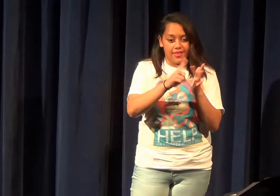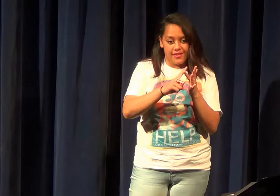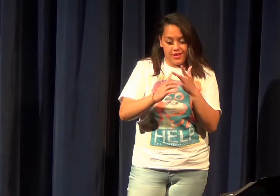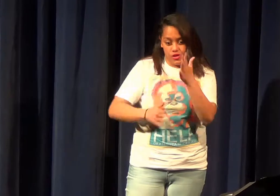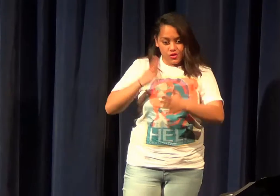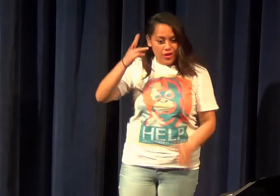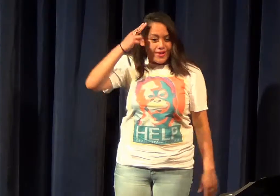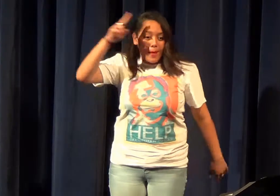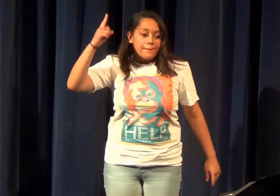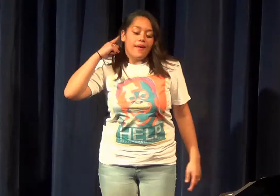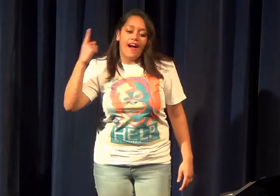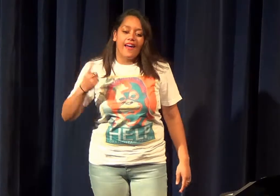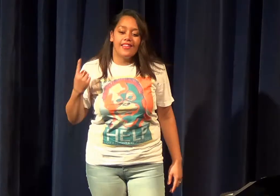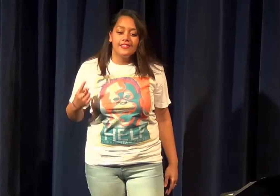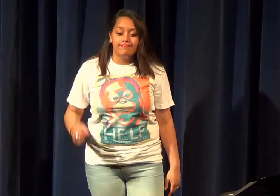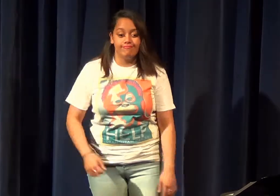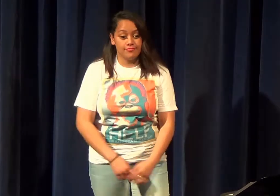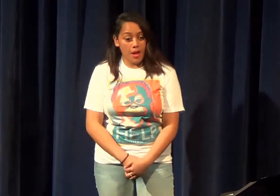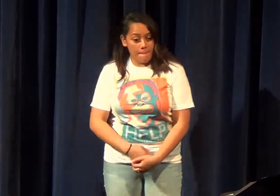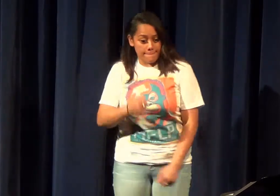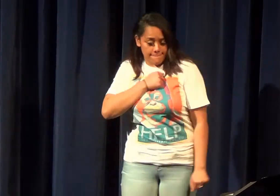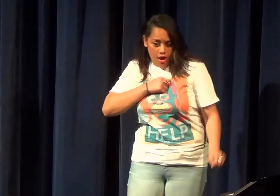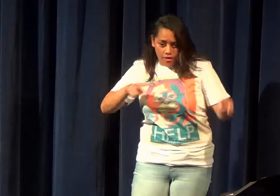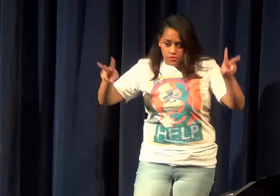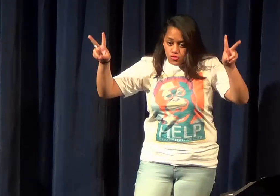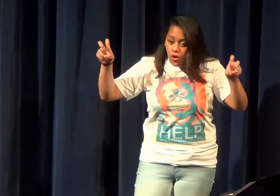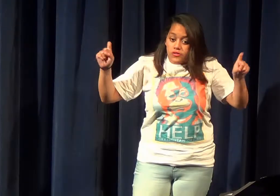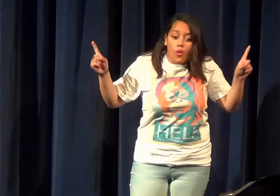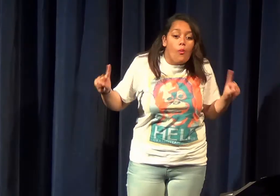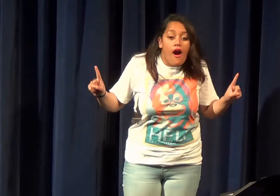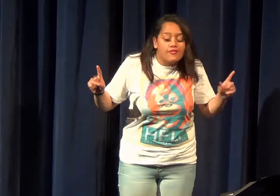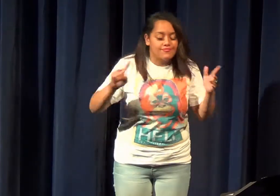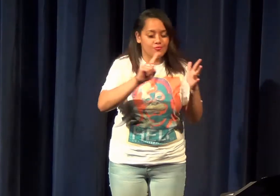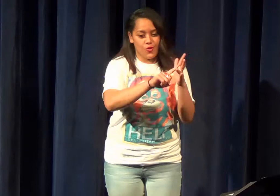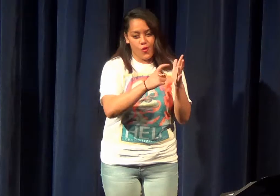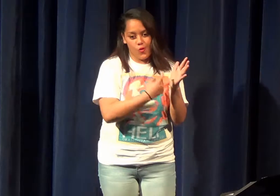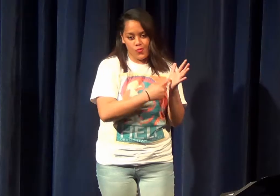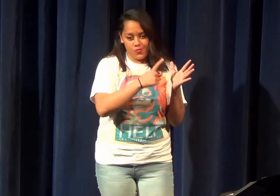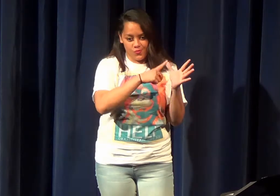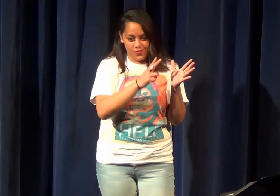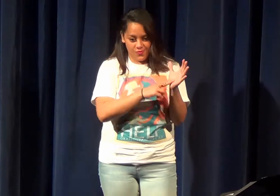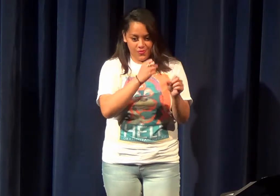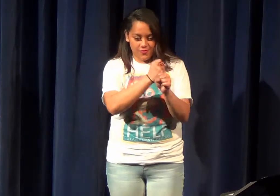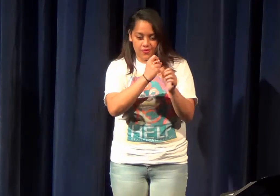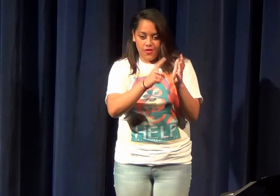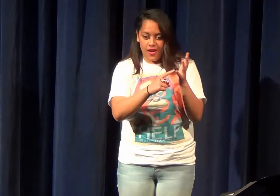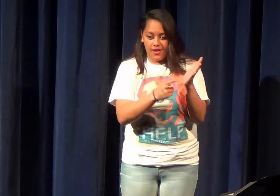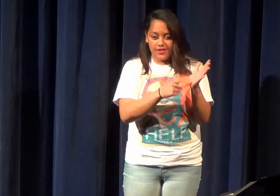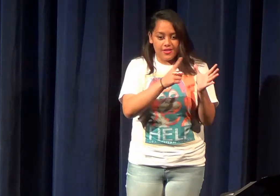My name is Ellie Toko. This is my sign name. And my topic is